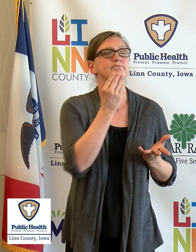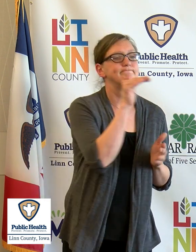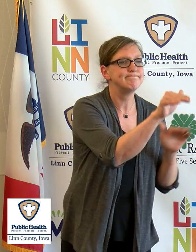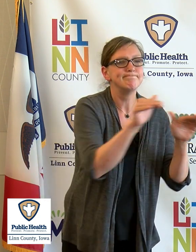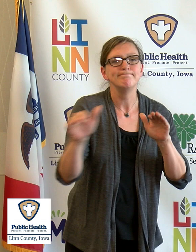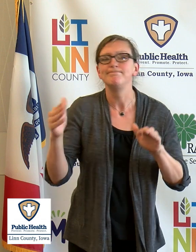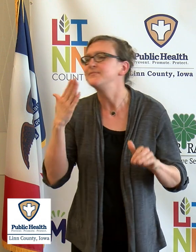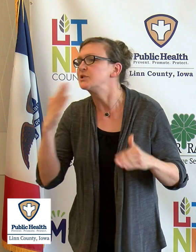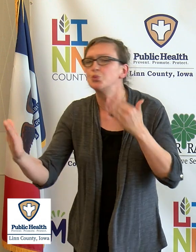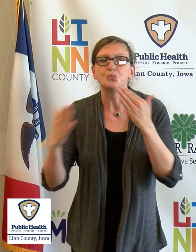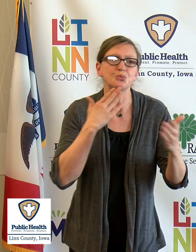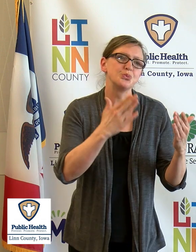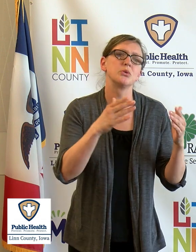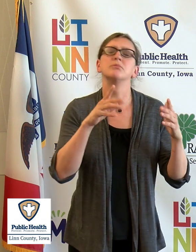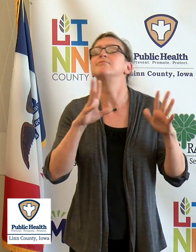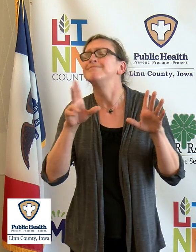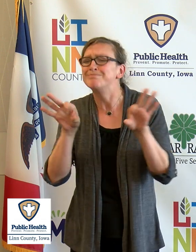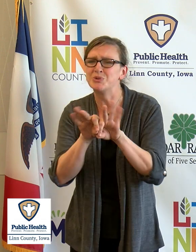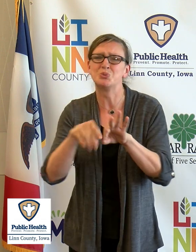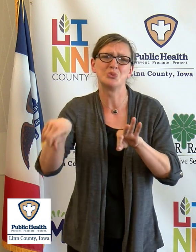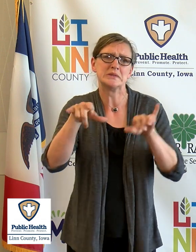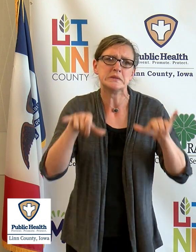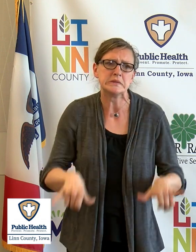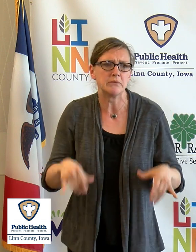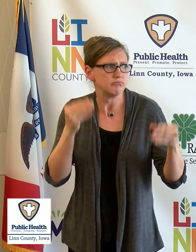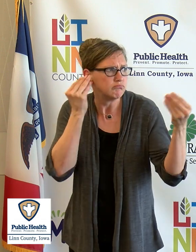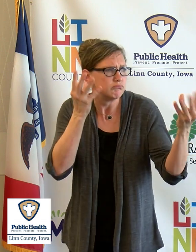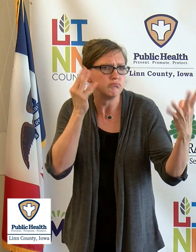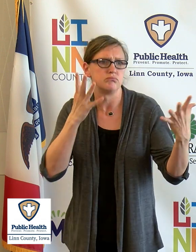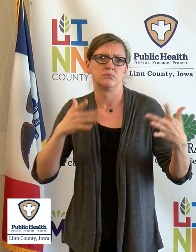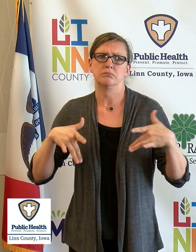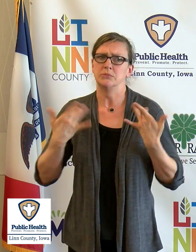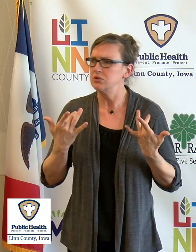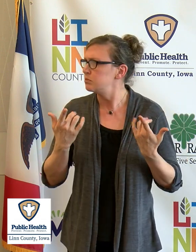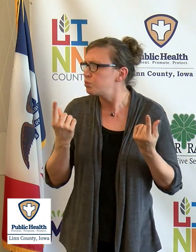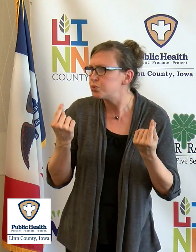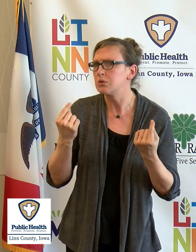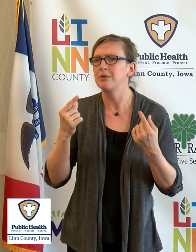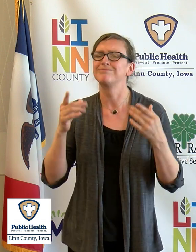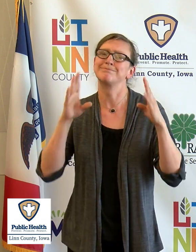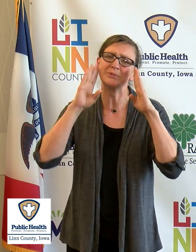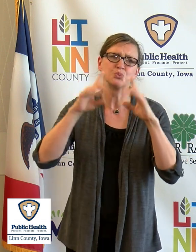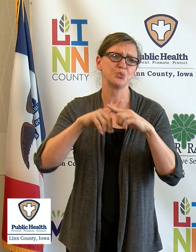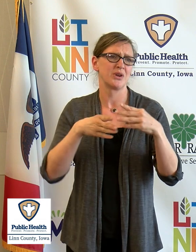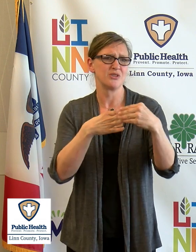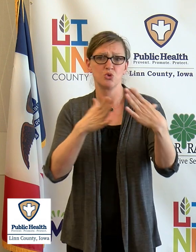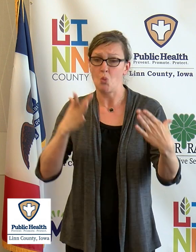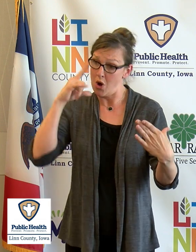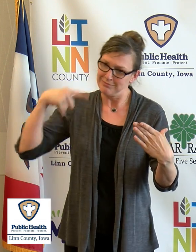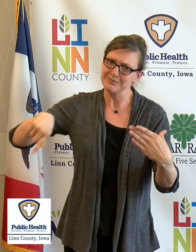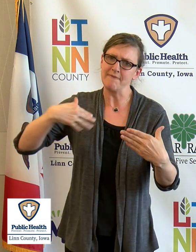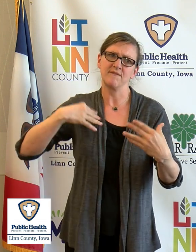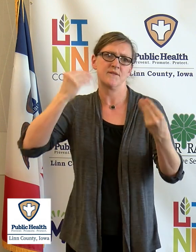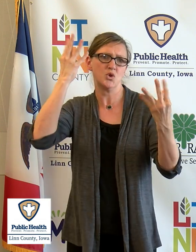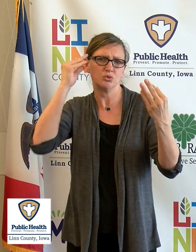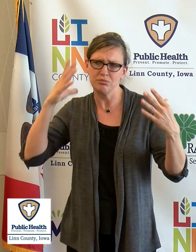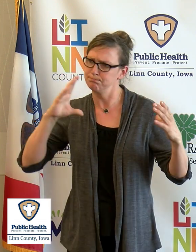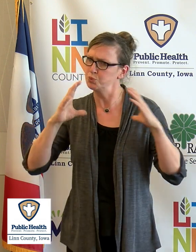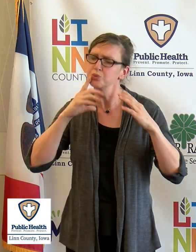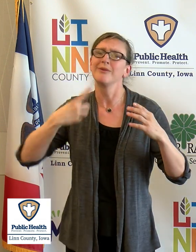from public health officials, and doing their part to slow the spread and help our region through this crisis. Thank you.